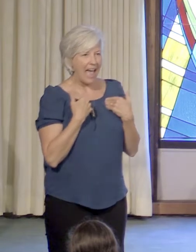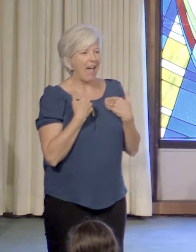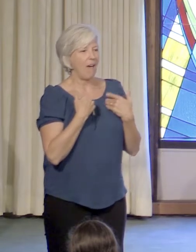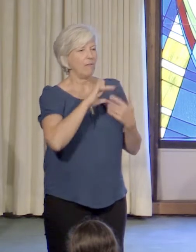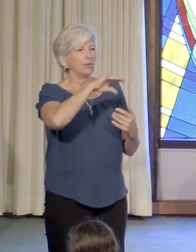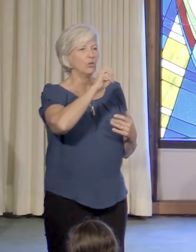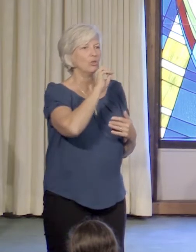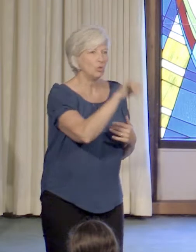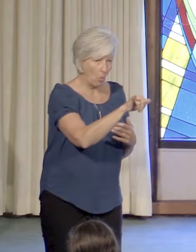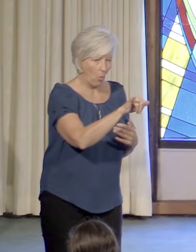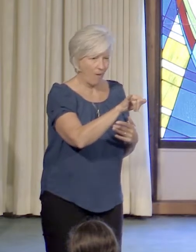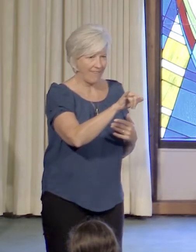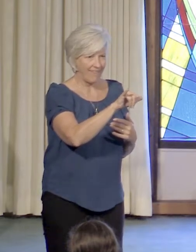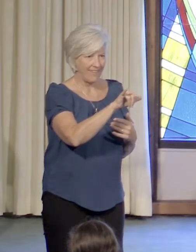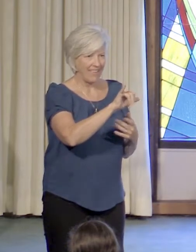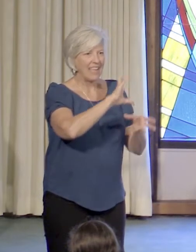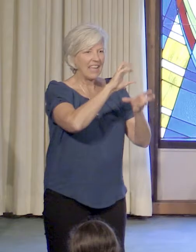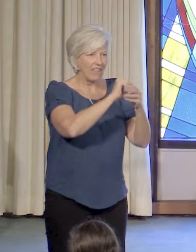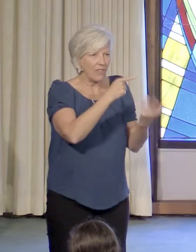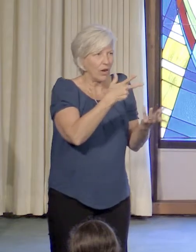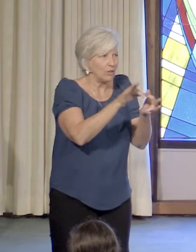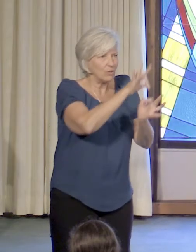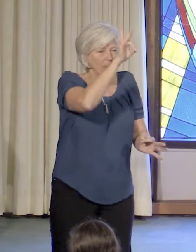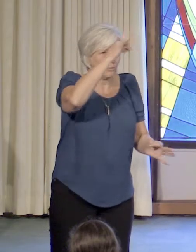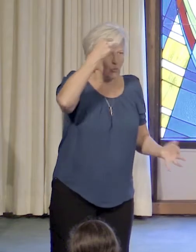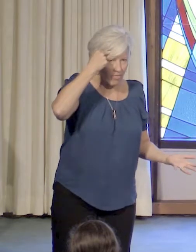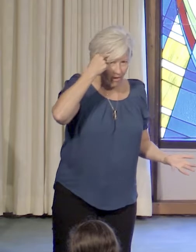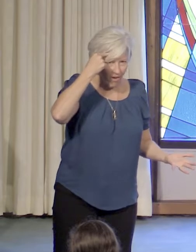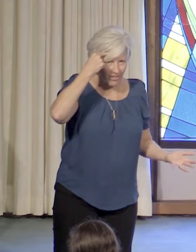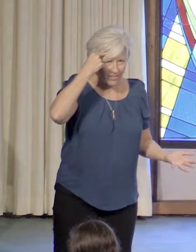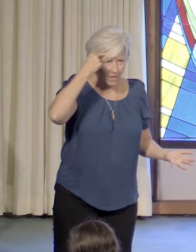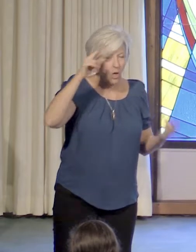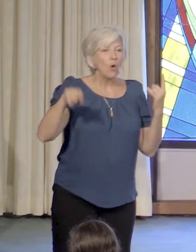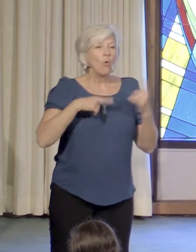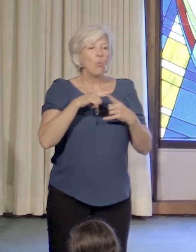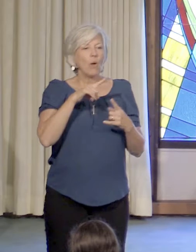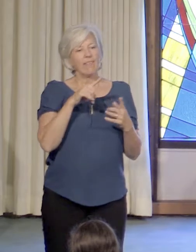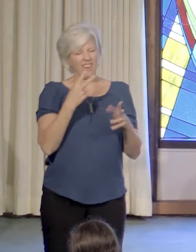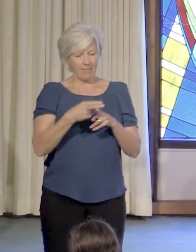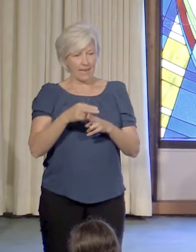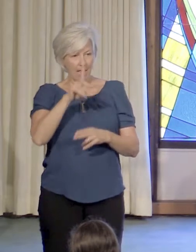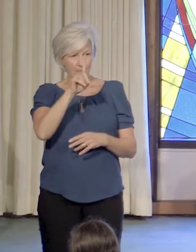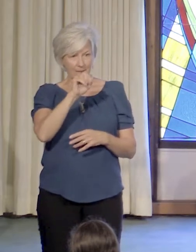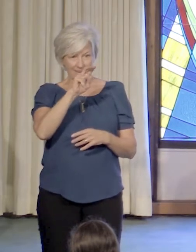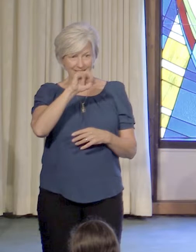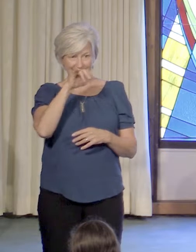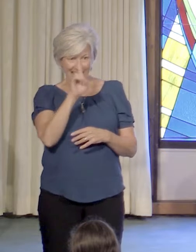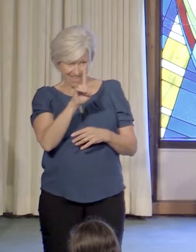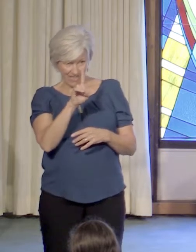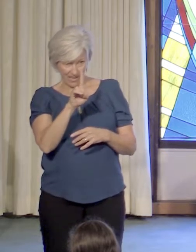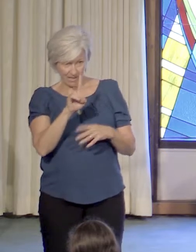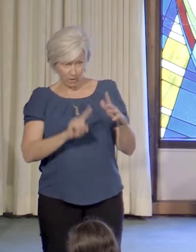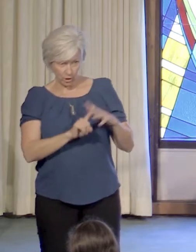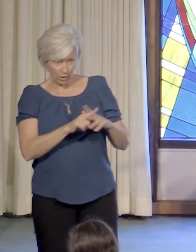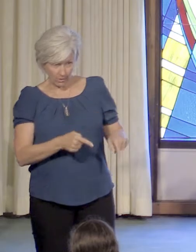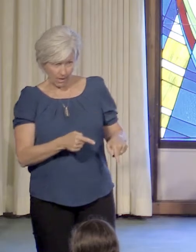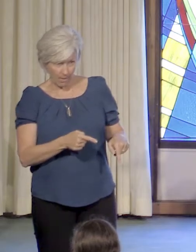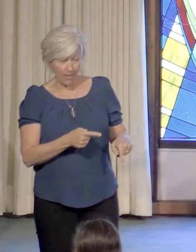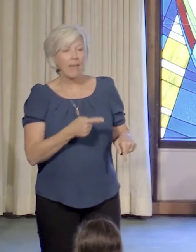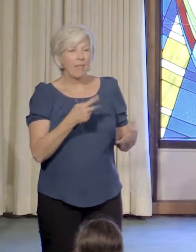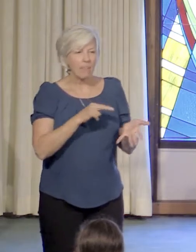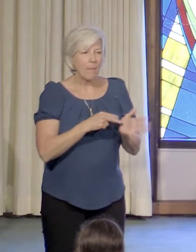place in his spiritual thoughts. Whenever the name of David appears, we may know that some phase of the love or emotional